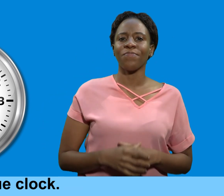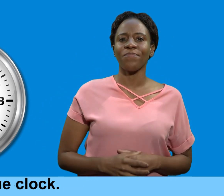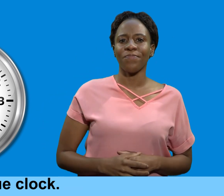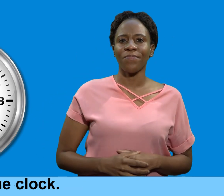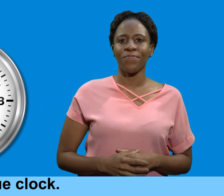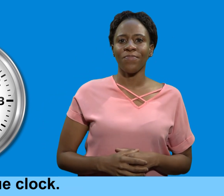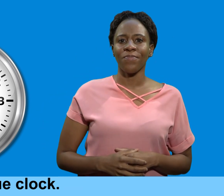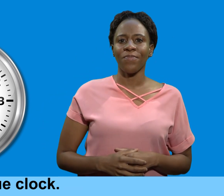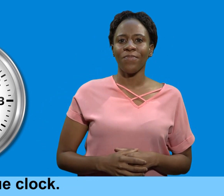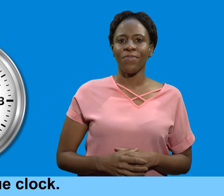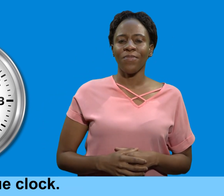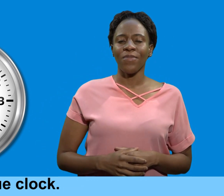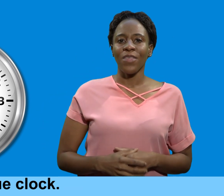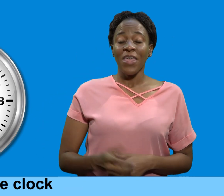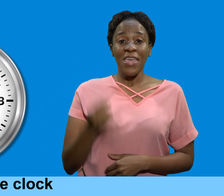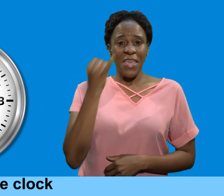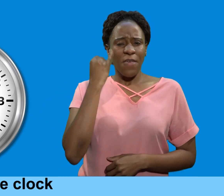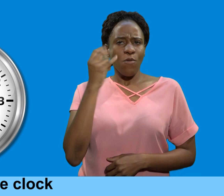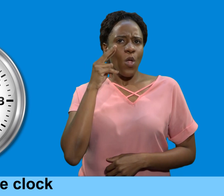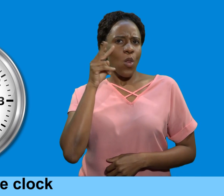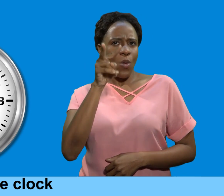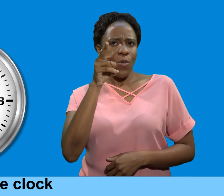on the analog clock.